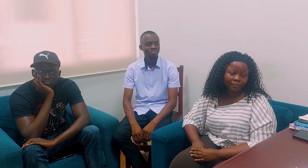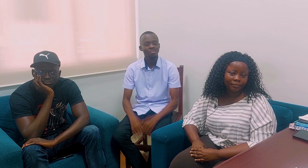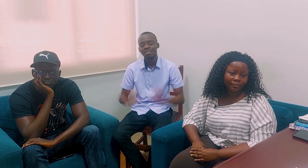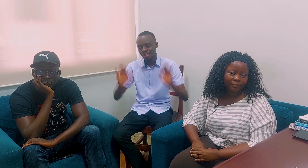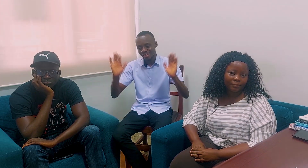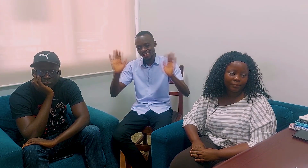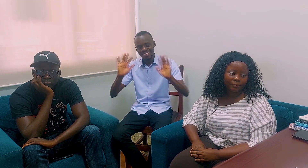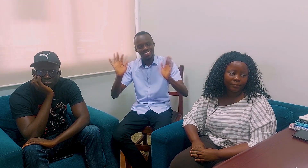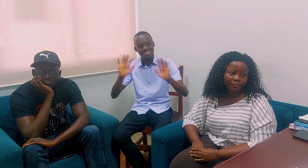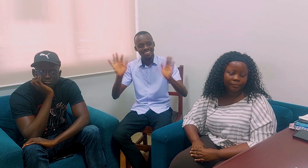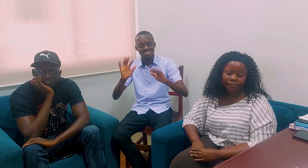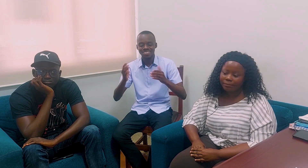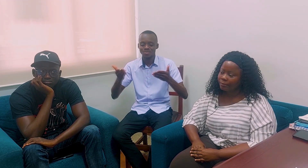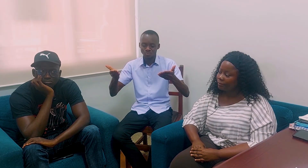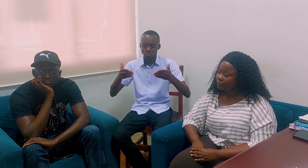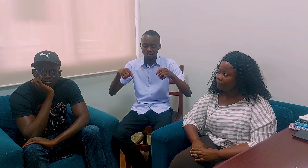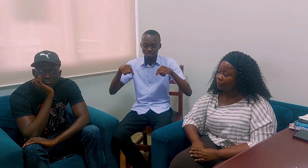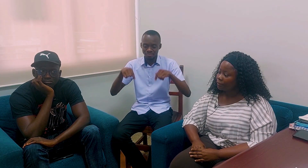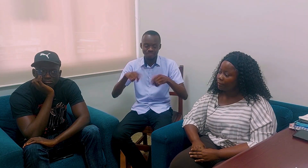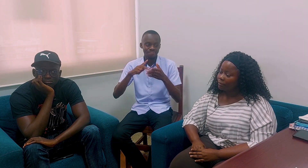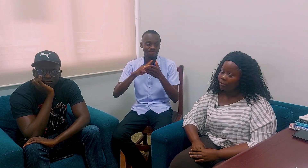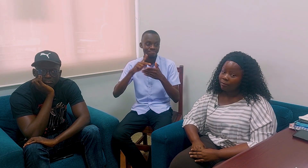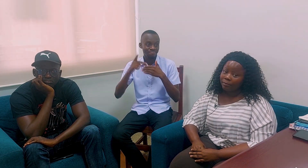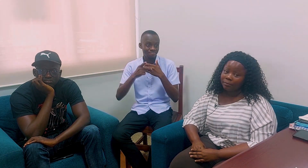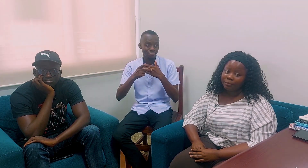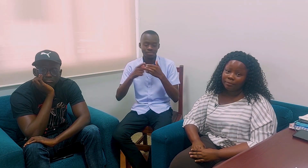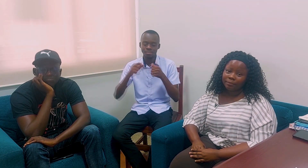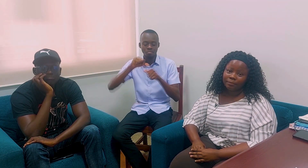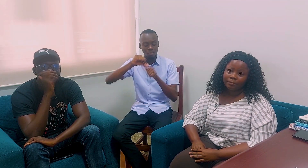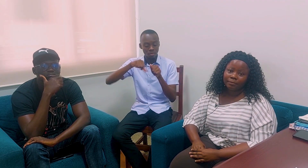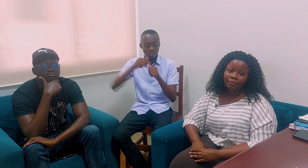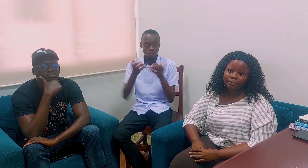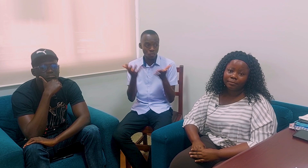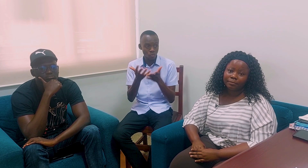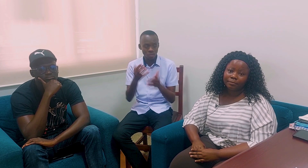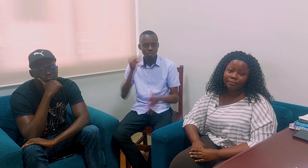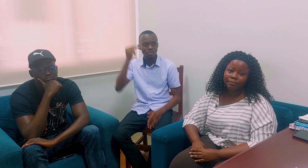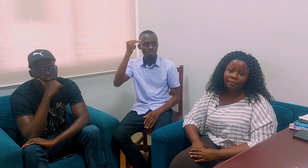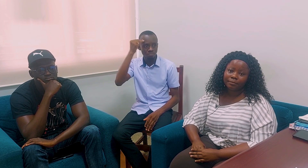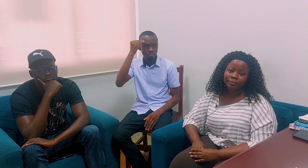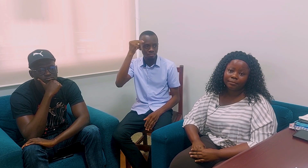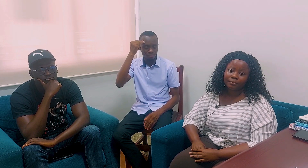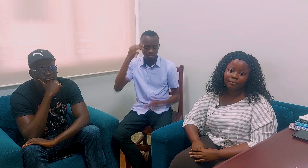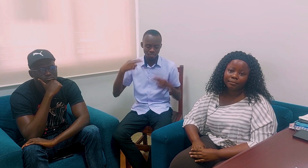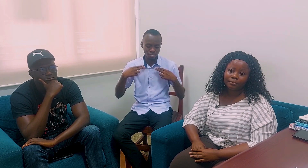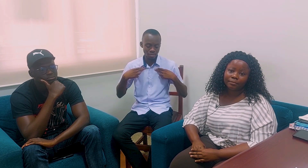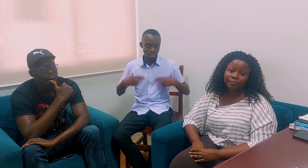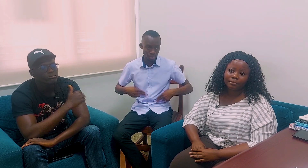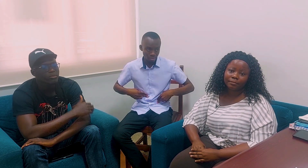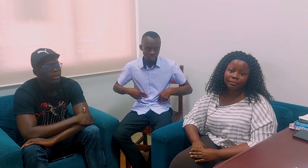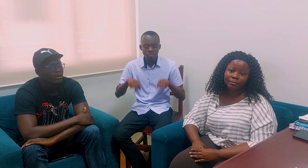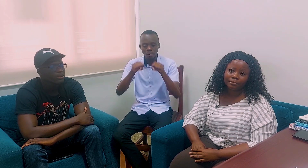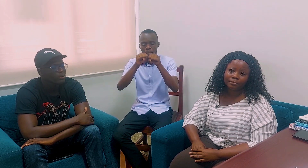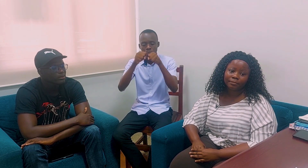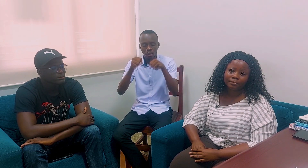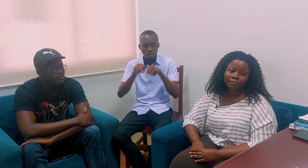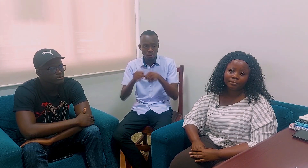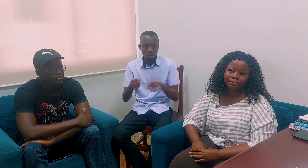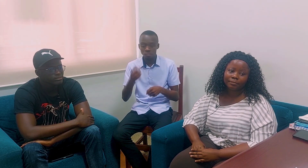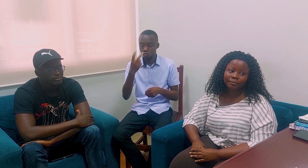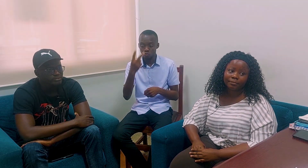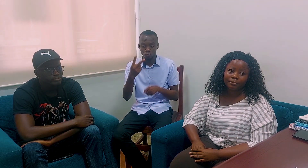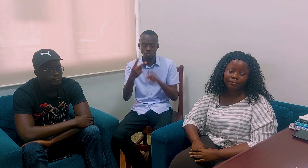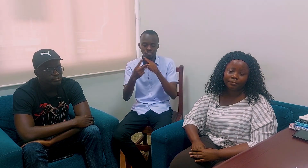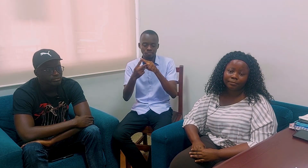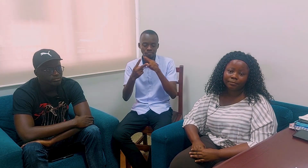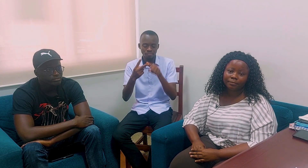Hi everyone, welcome to today's session on mental health, and we are broken it down into two parts, that is